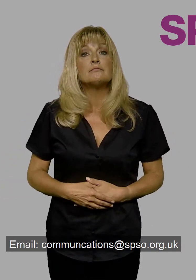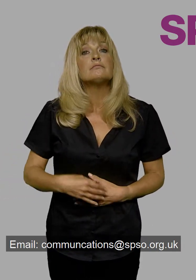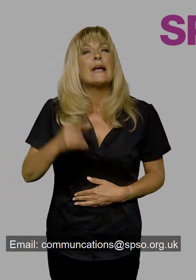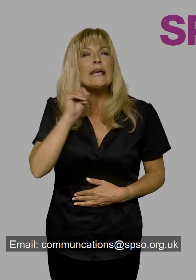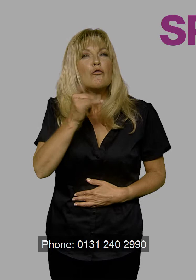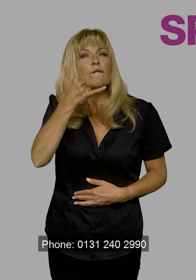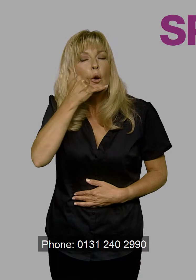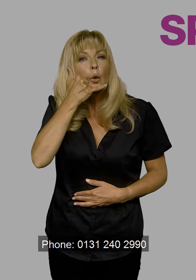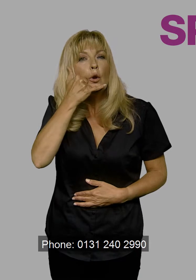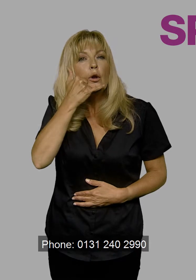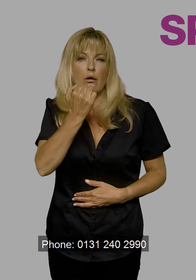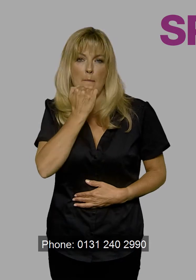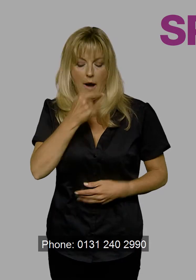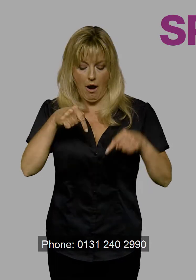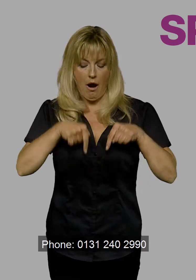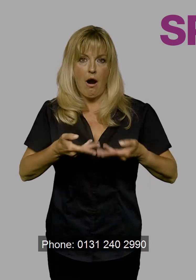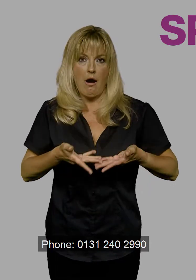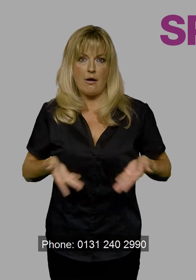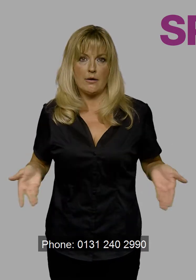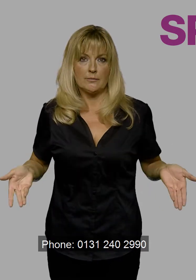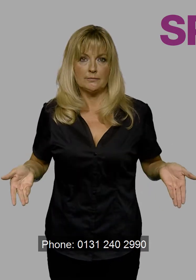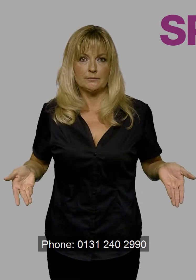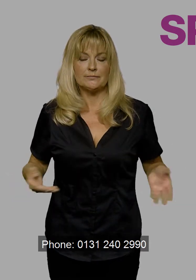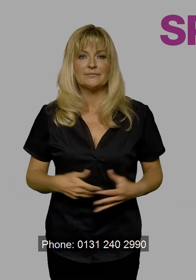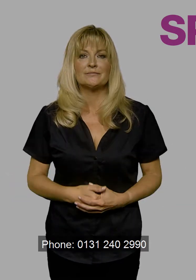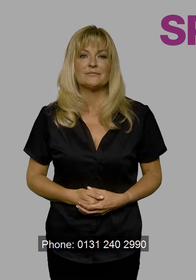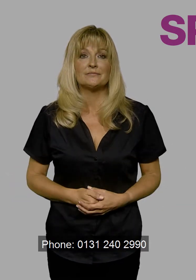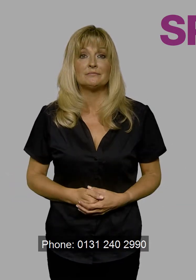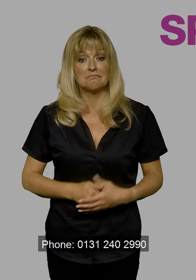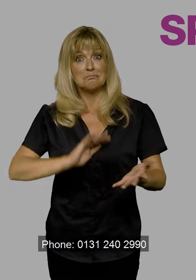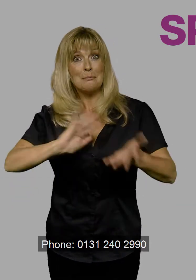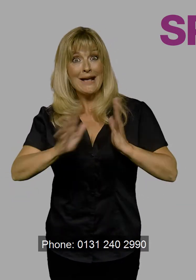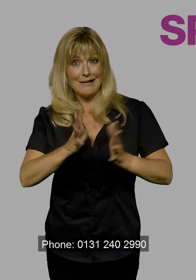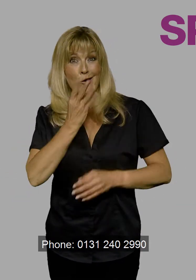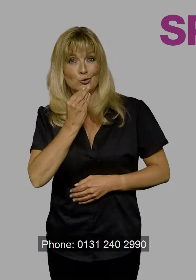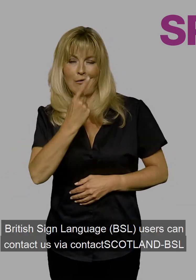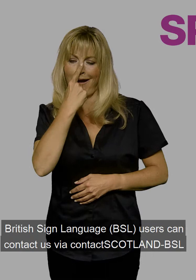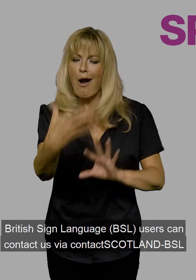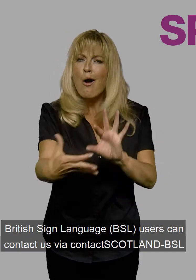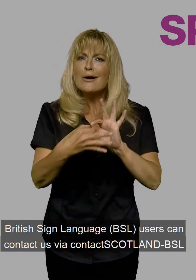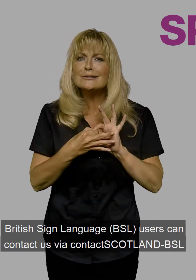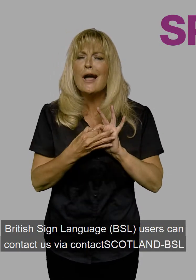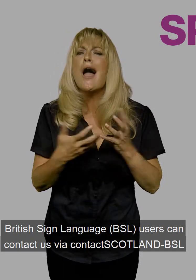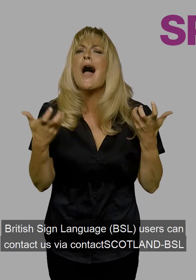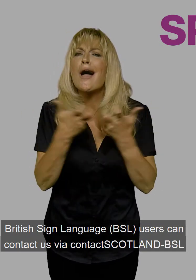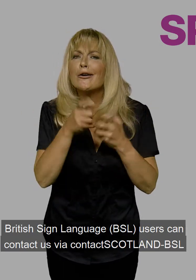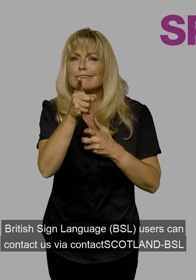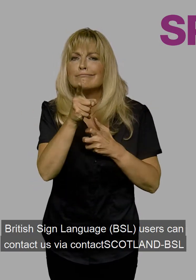communications@spso.org.uk. Phone: 0131 240 2990. British Sign Language BSL